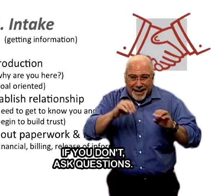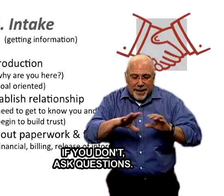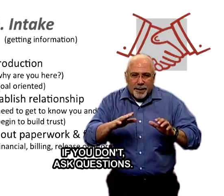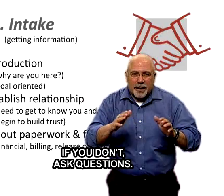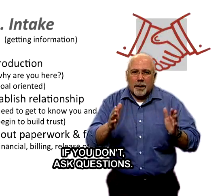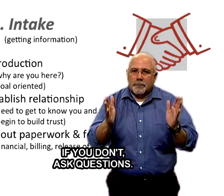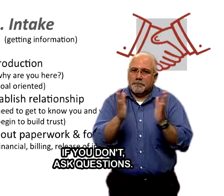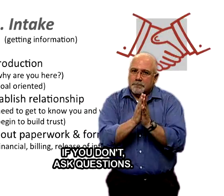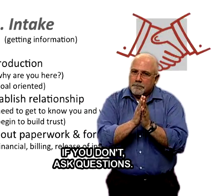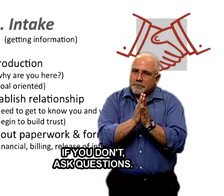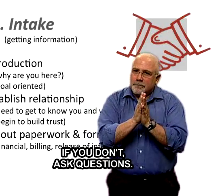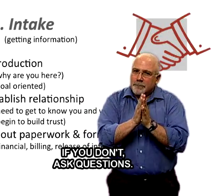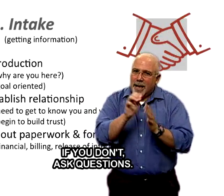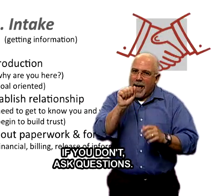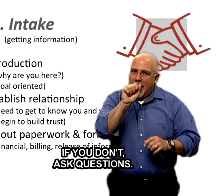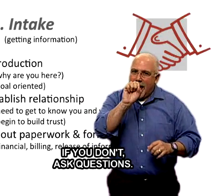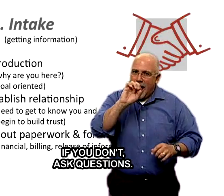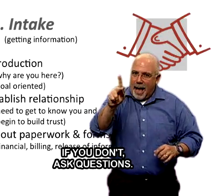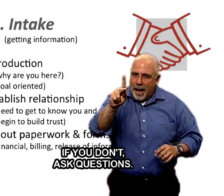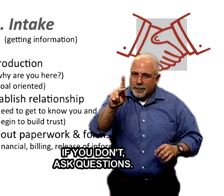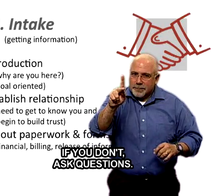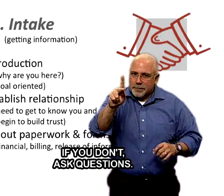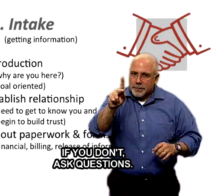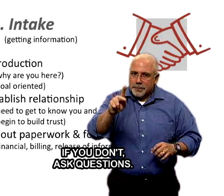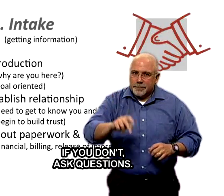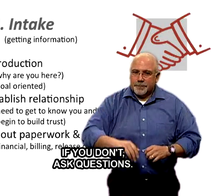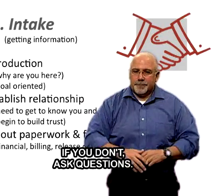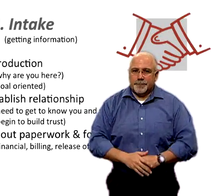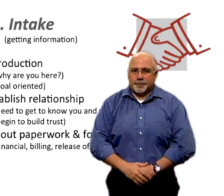don't, ask questions.